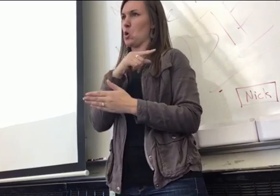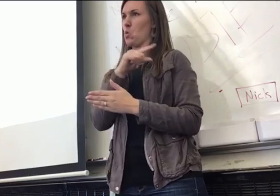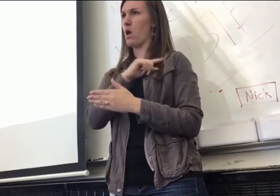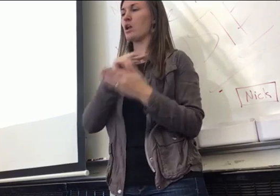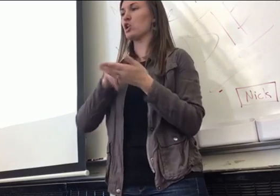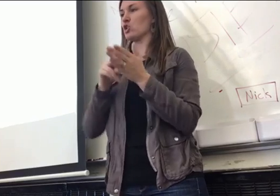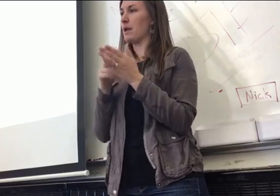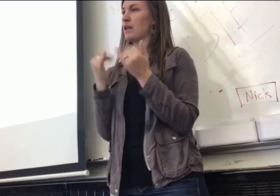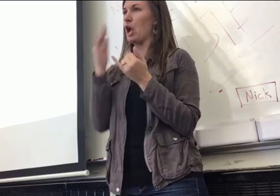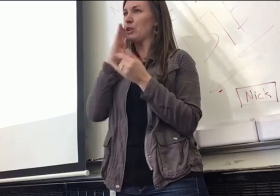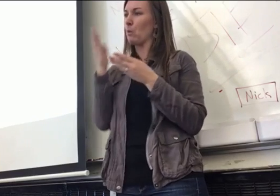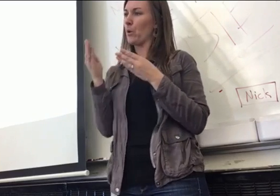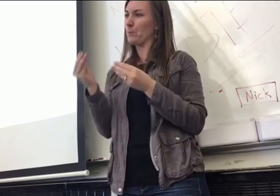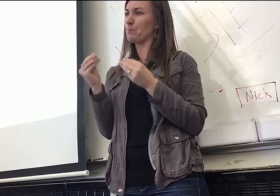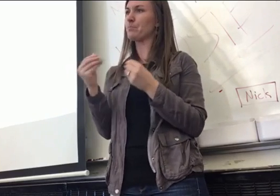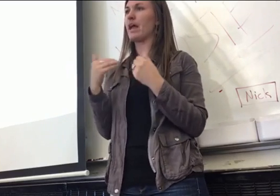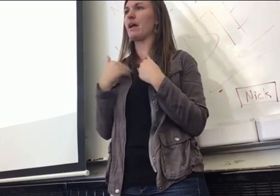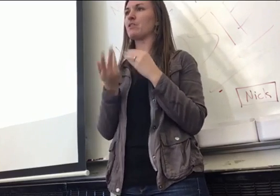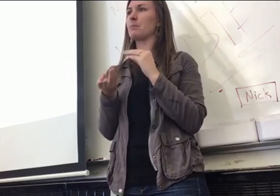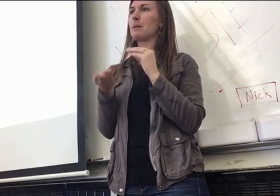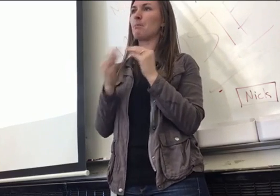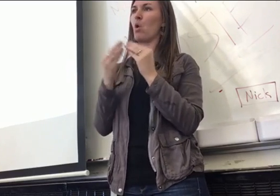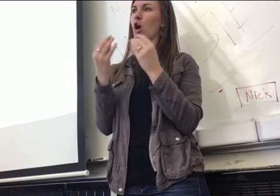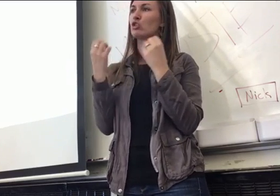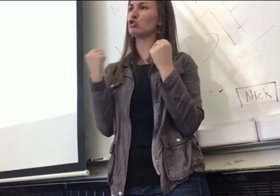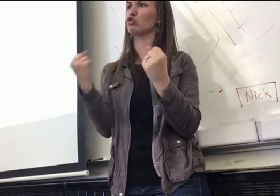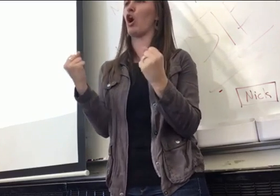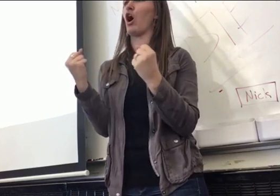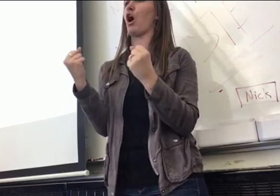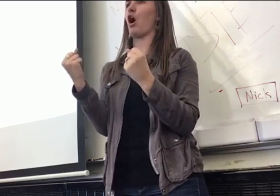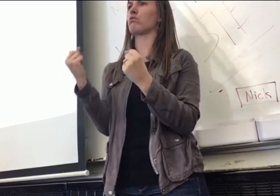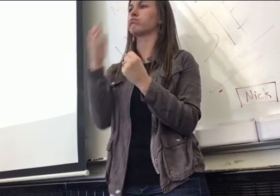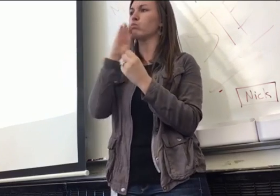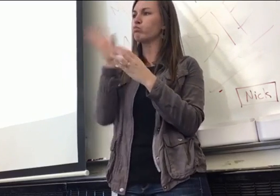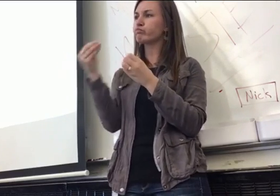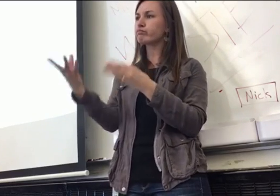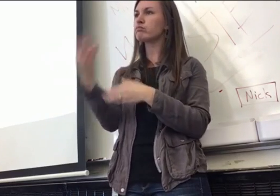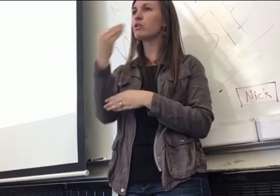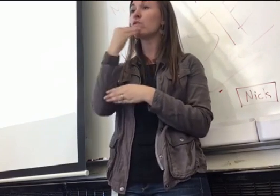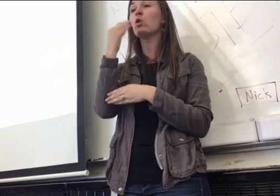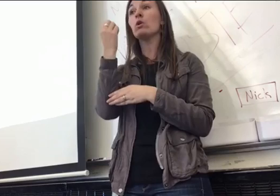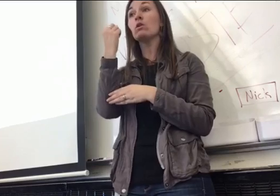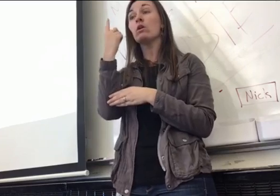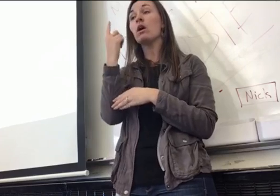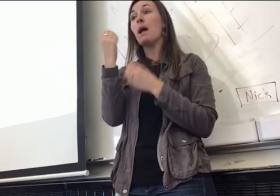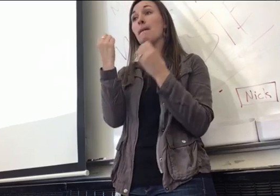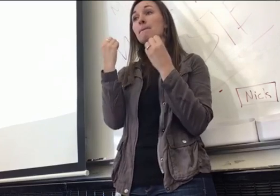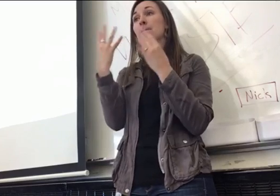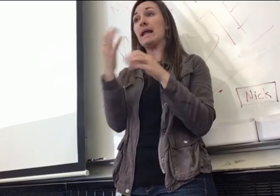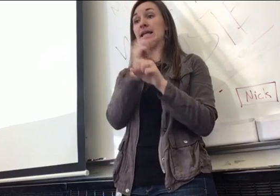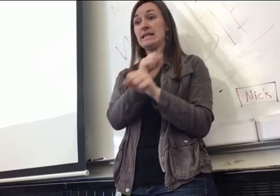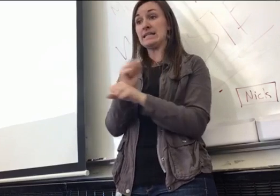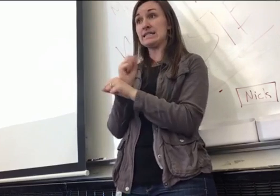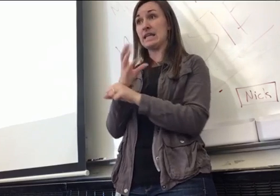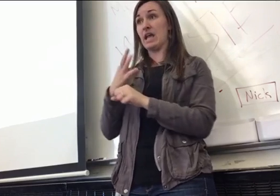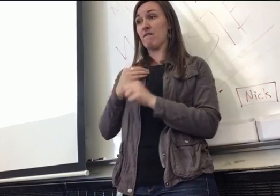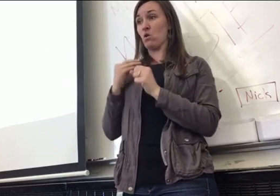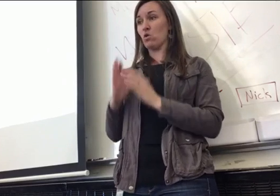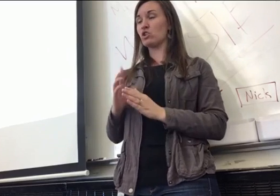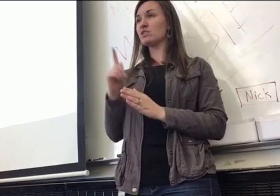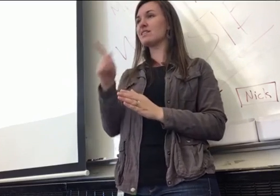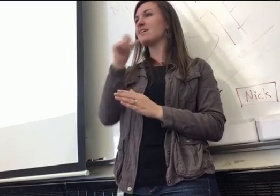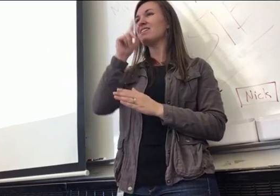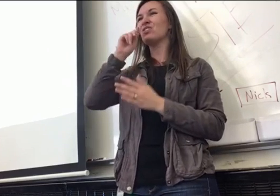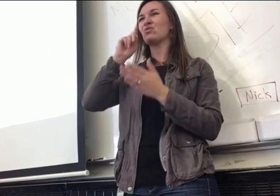beefing them up, giving them better food and things like that. One thing, by the way, is a lot of slave owners did not know how bad their slaves actually